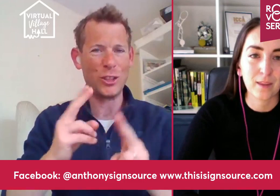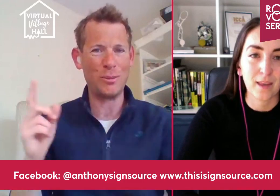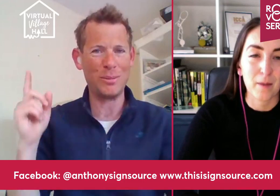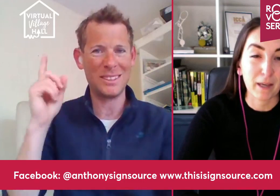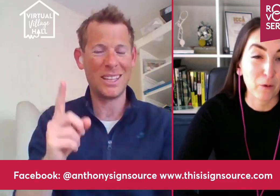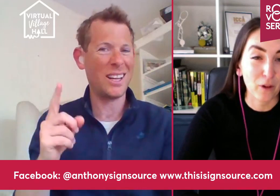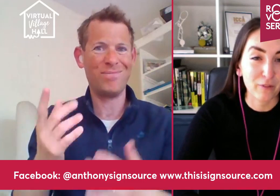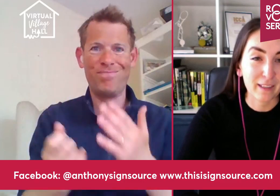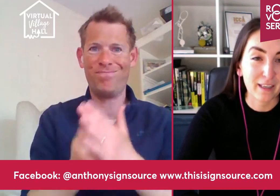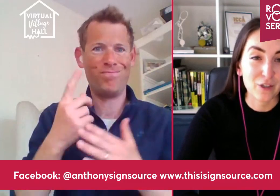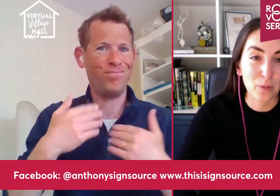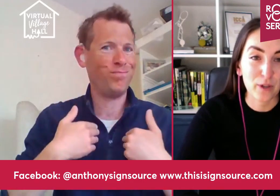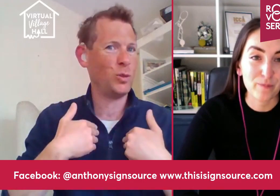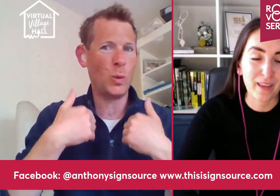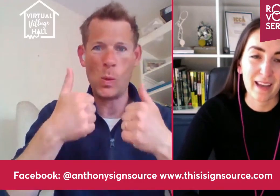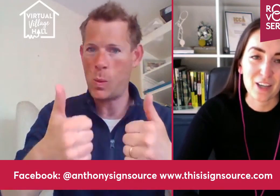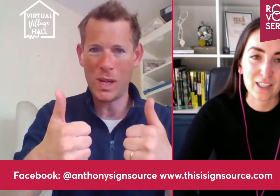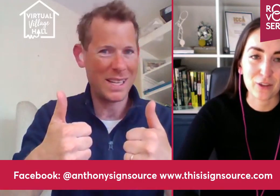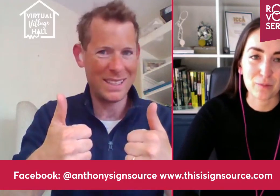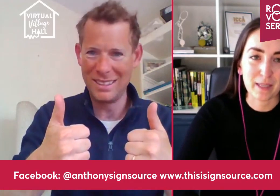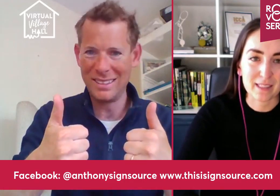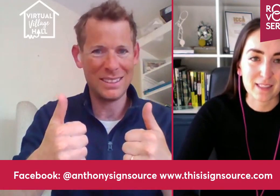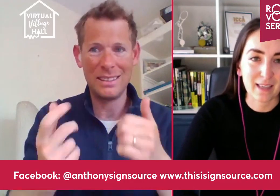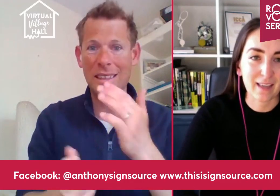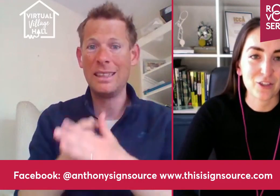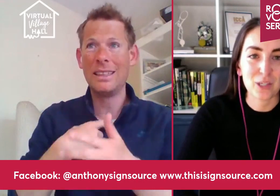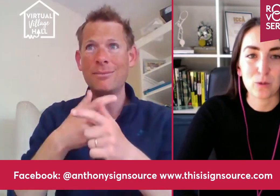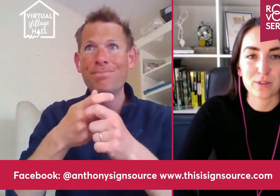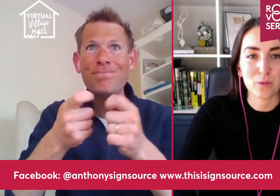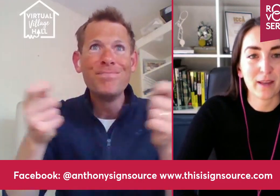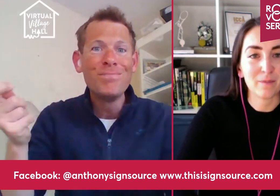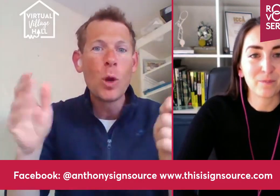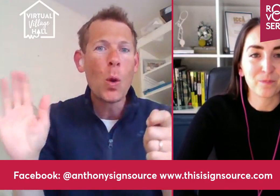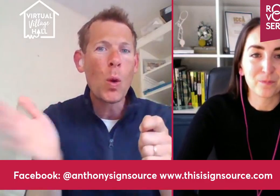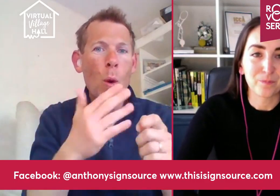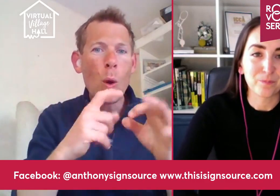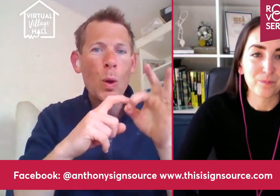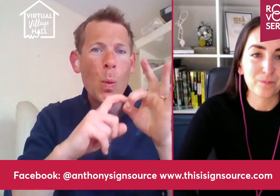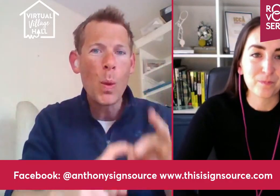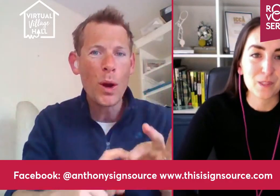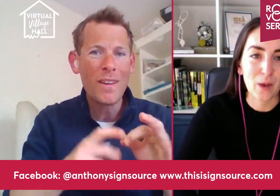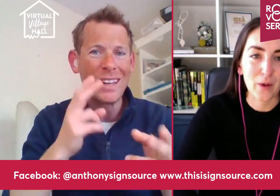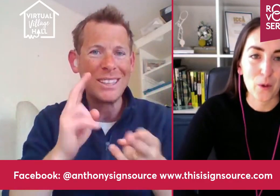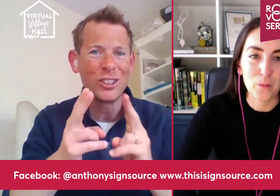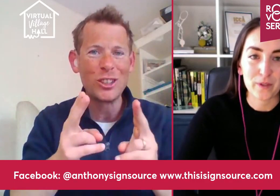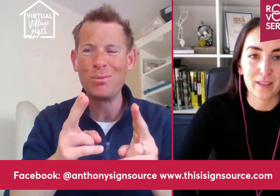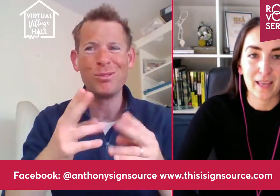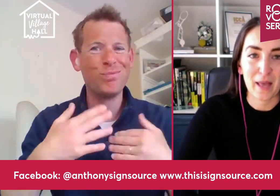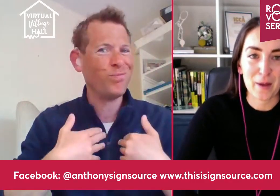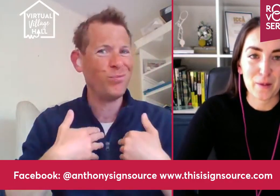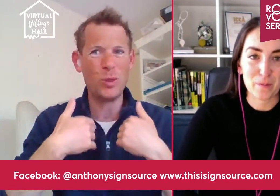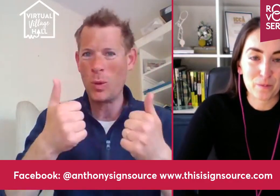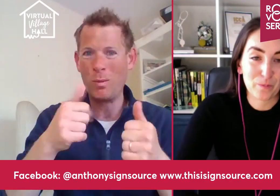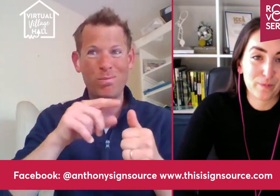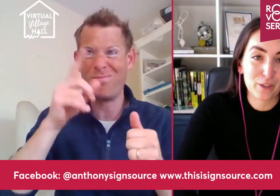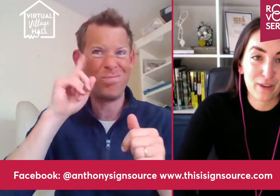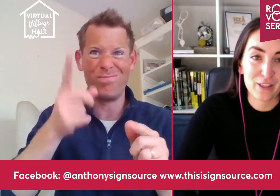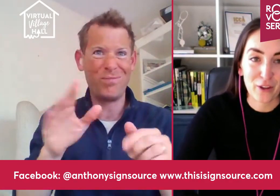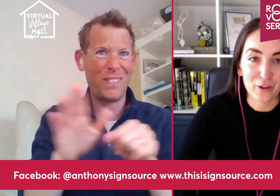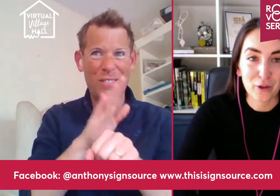My qualified interpreter actually couldn't make it today as she wasn't well. So I hope to find other